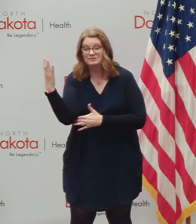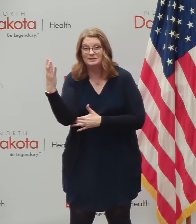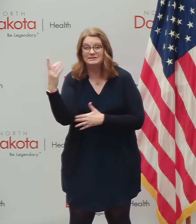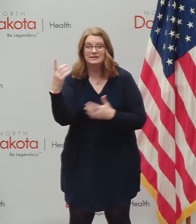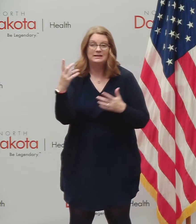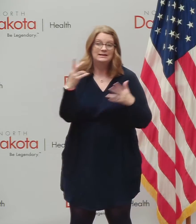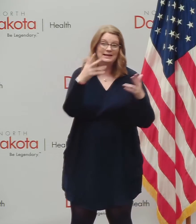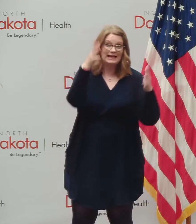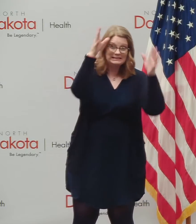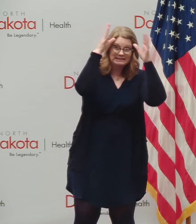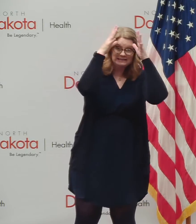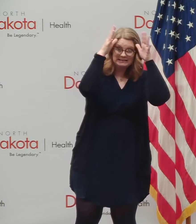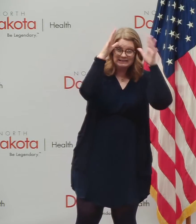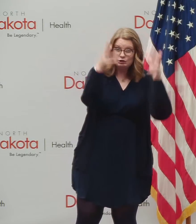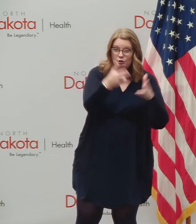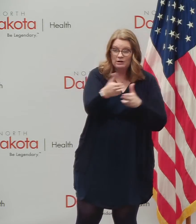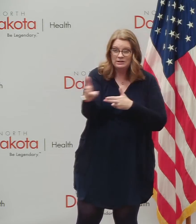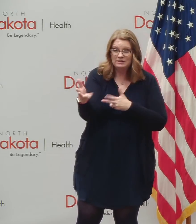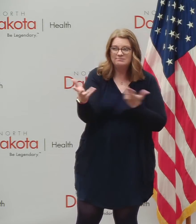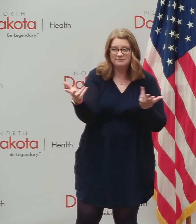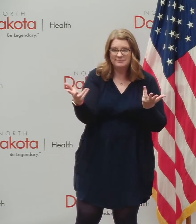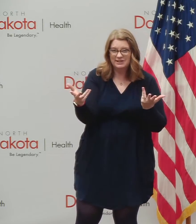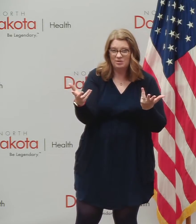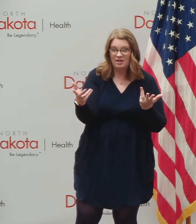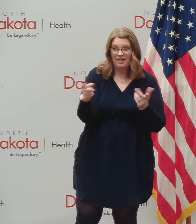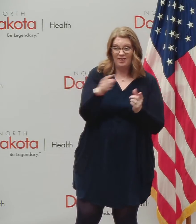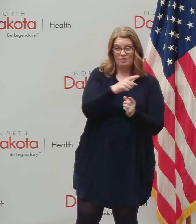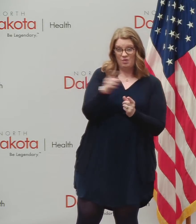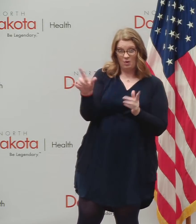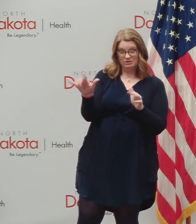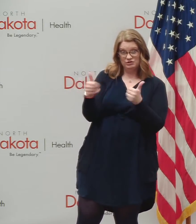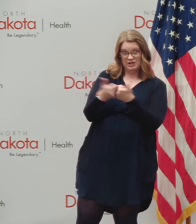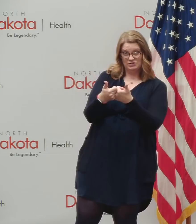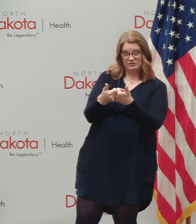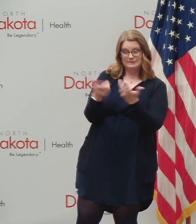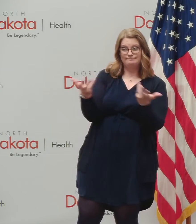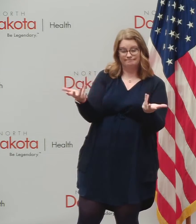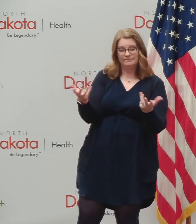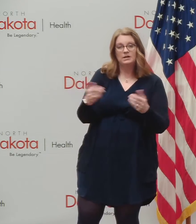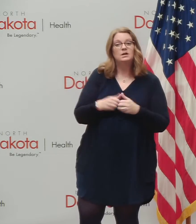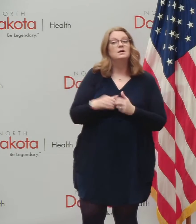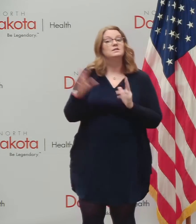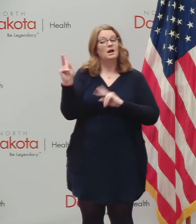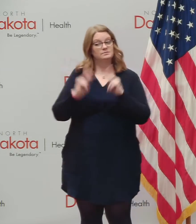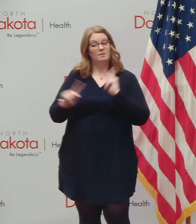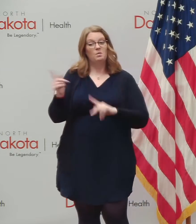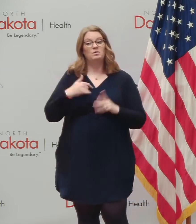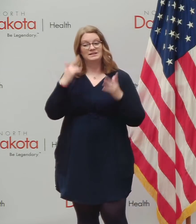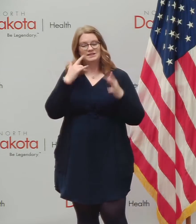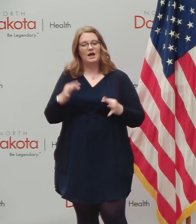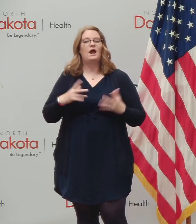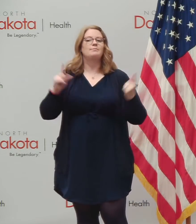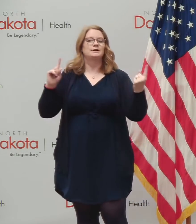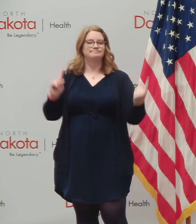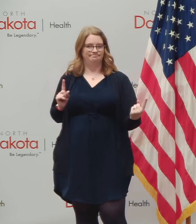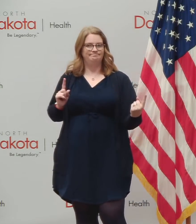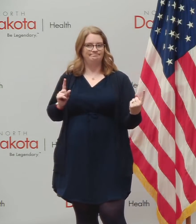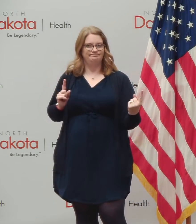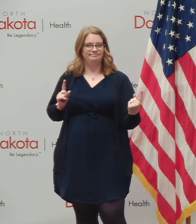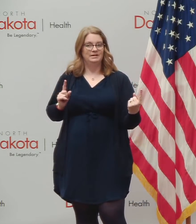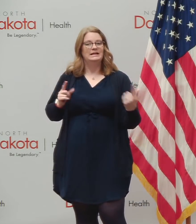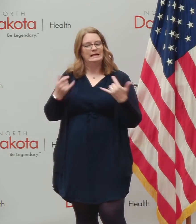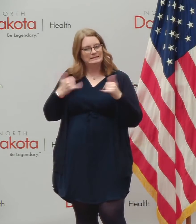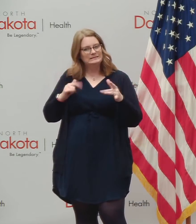deer hunting and other things coming up, we know that there are people that have been and will continue to choose to physically distance and yet stay